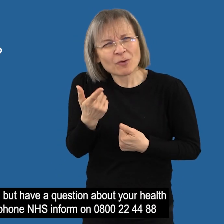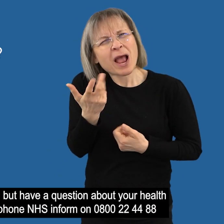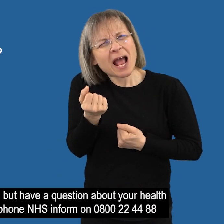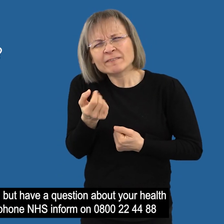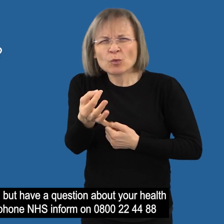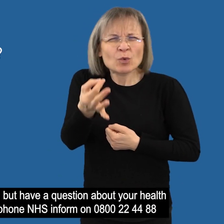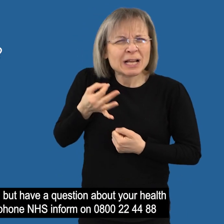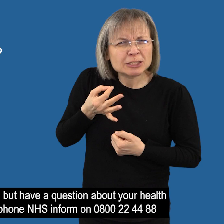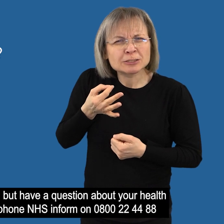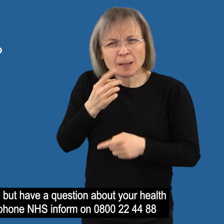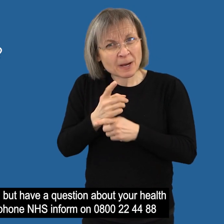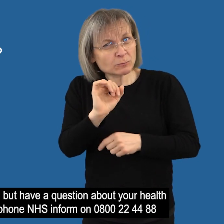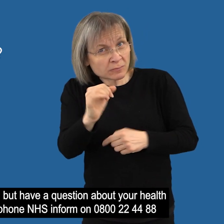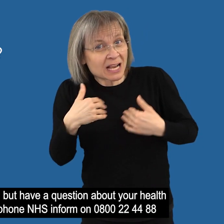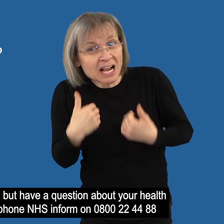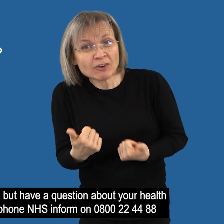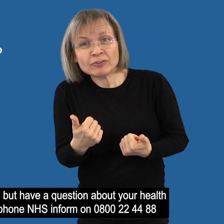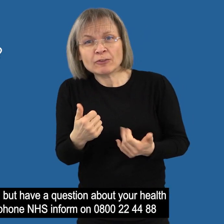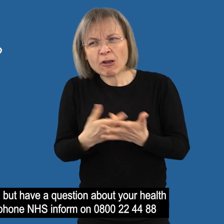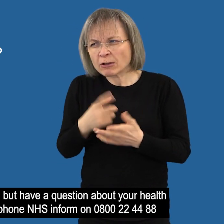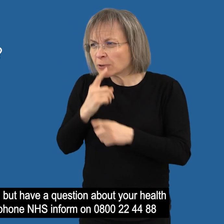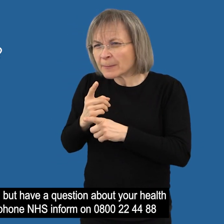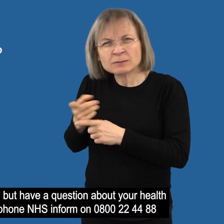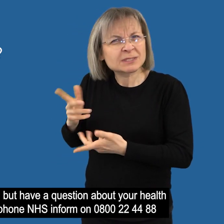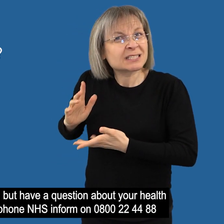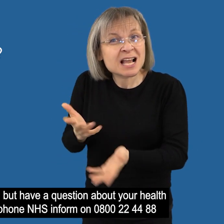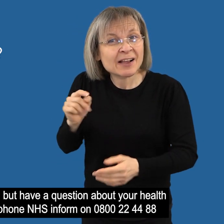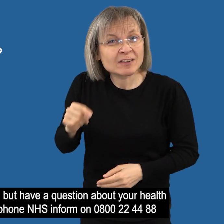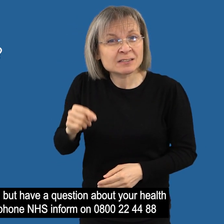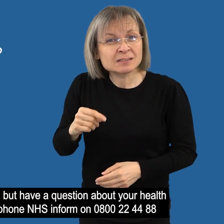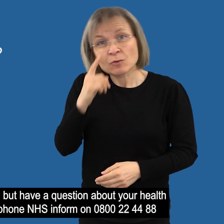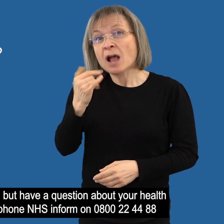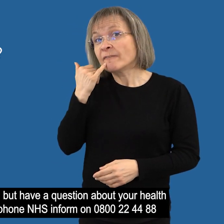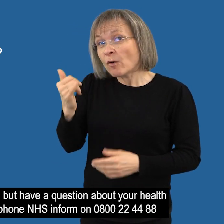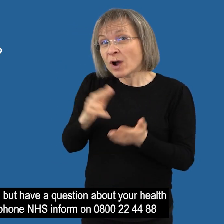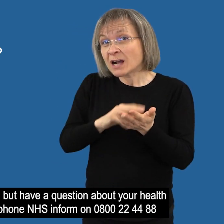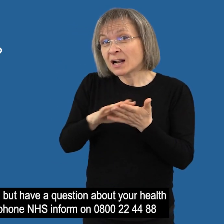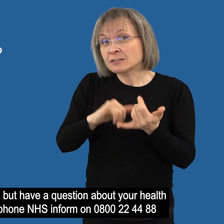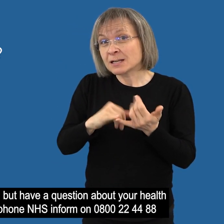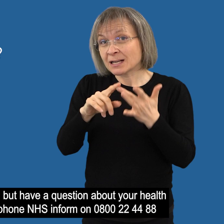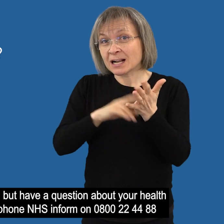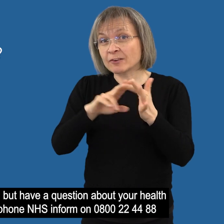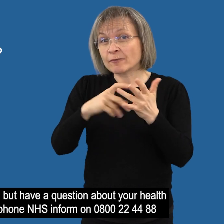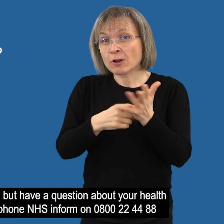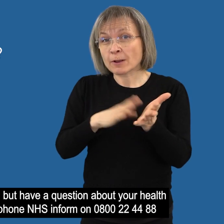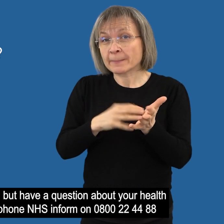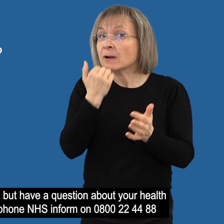If you are well, but have a question about your health or services, phone NHS Inform on 0800